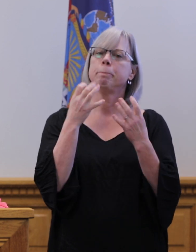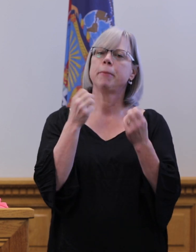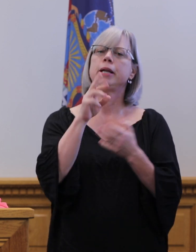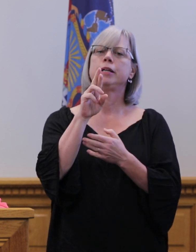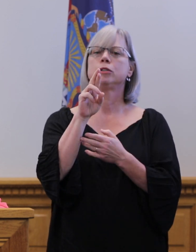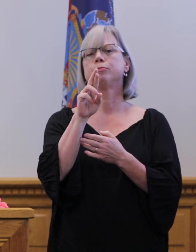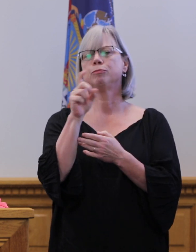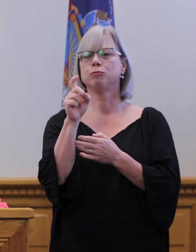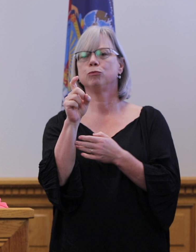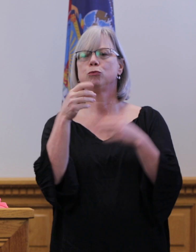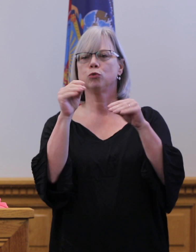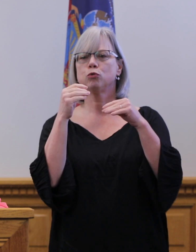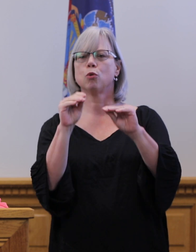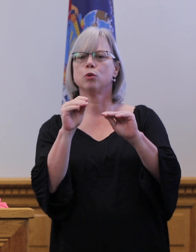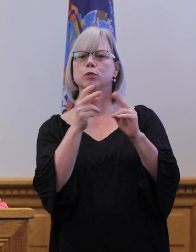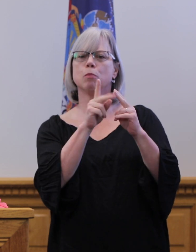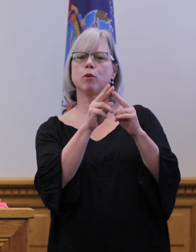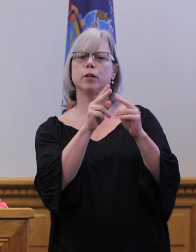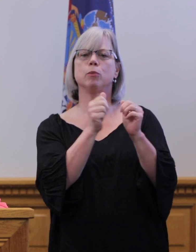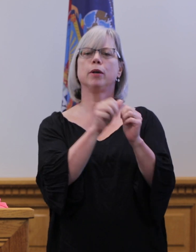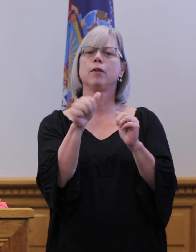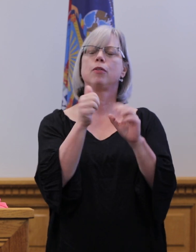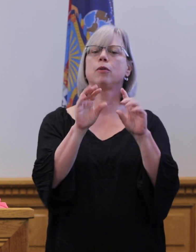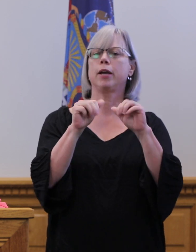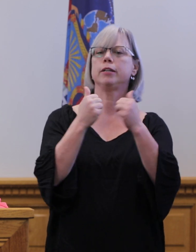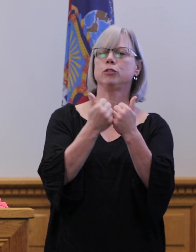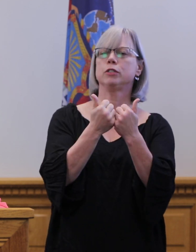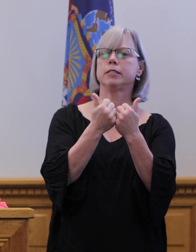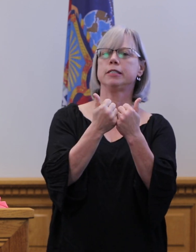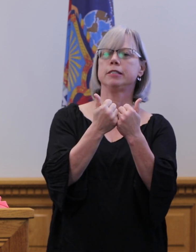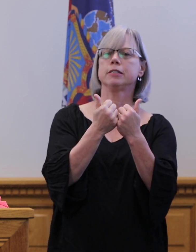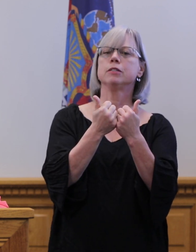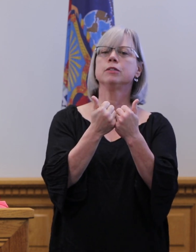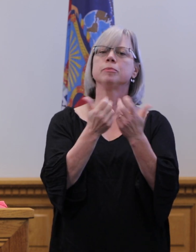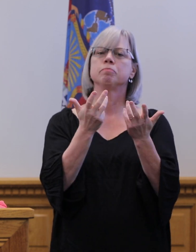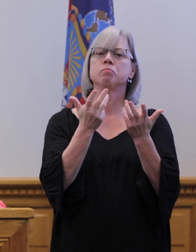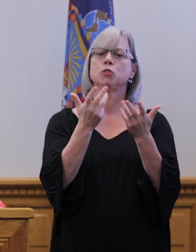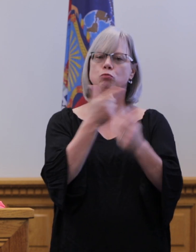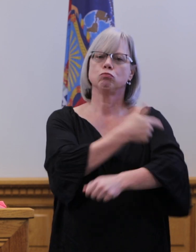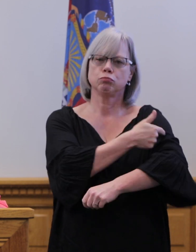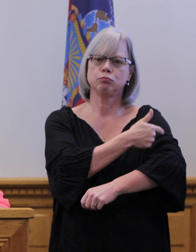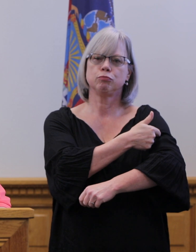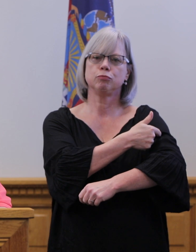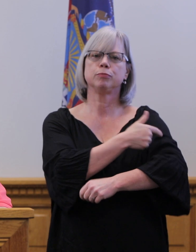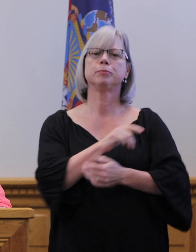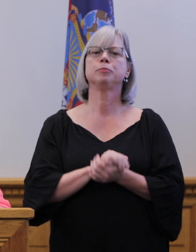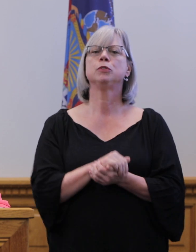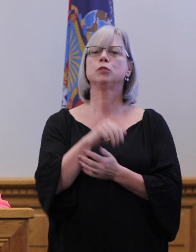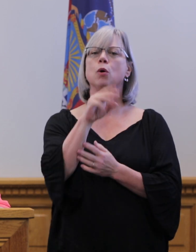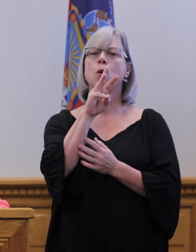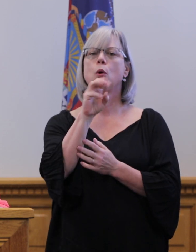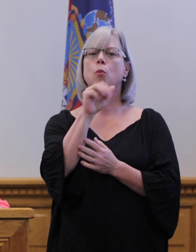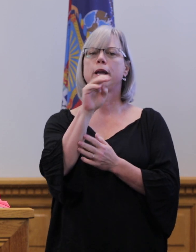some are partnering with local agencies such as Wayne's Drugs and the City of Oswego, and Kinney's Drugs and